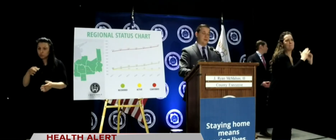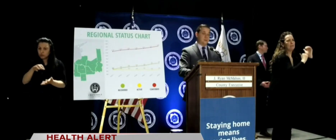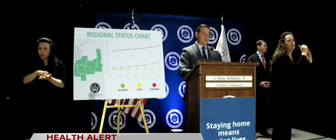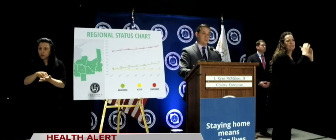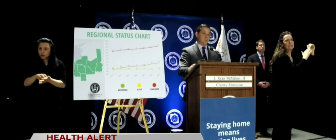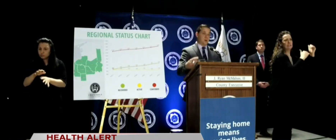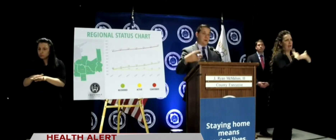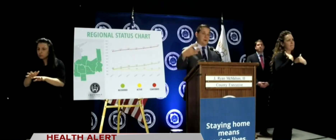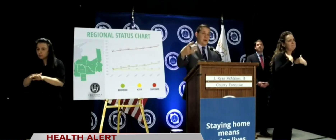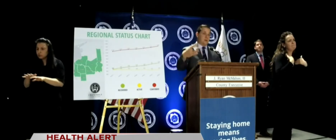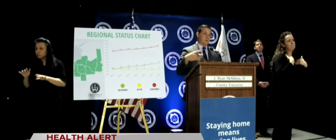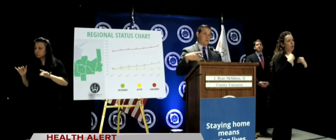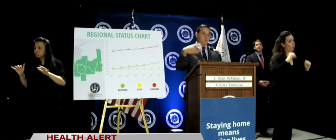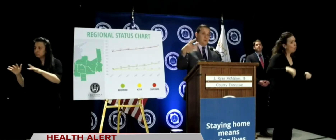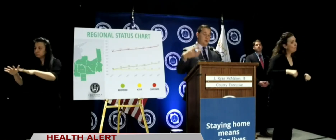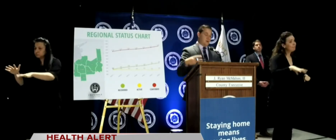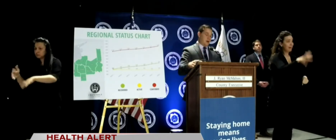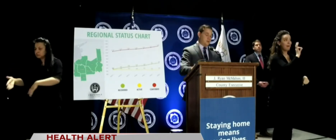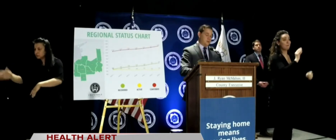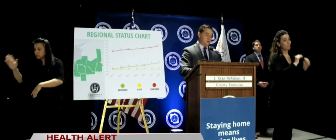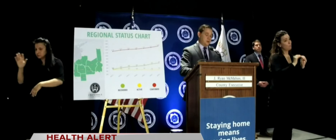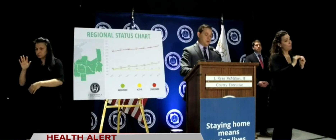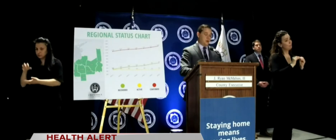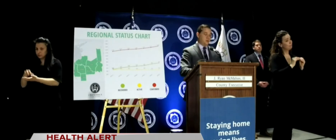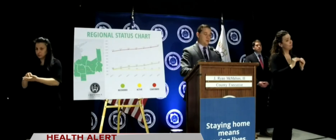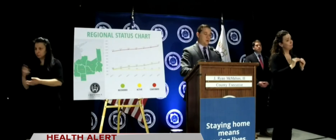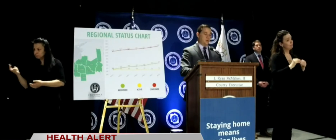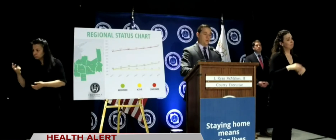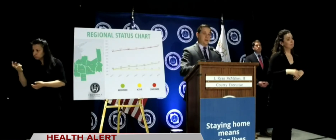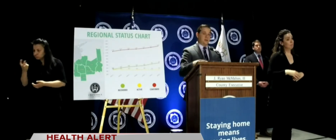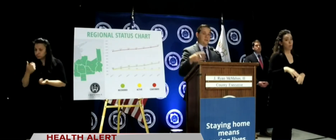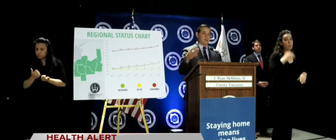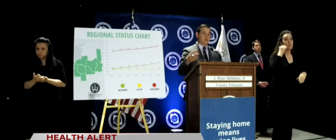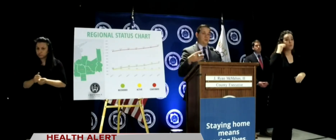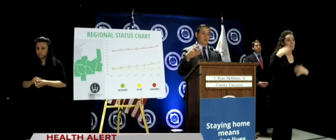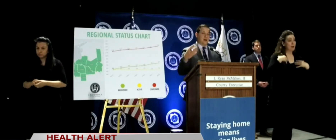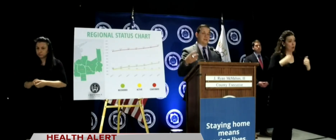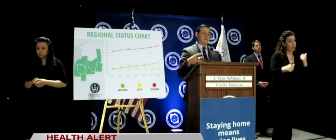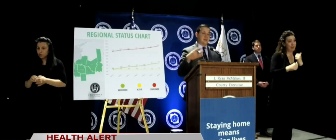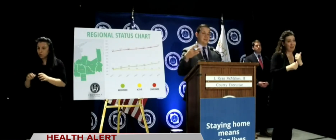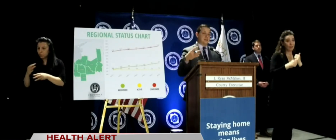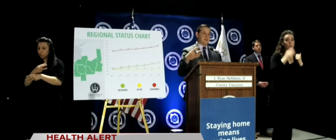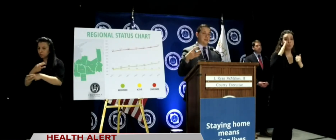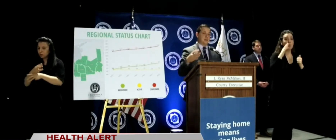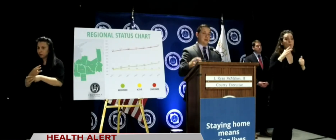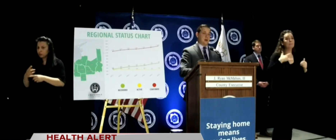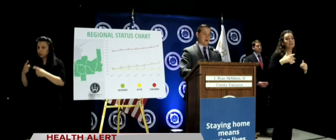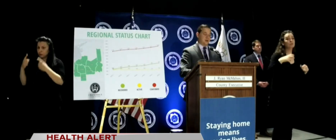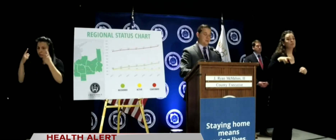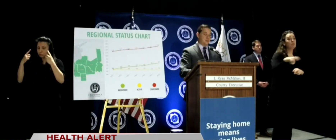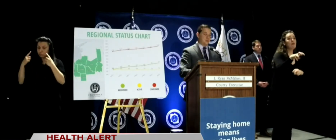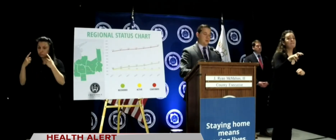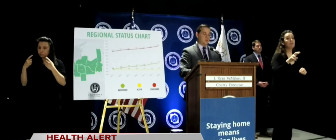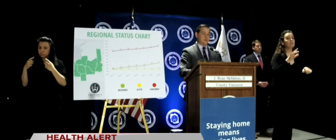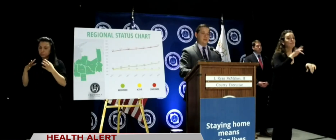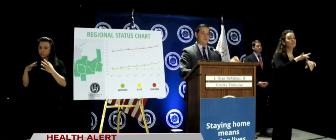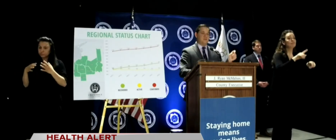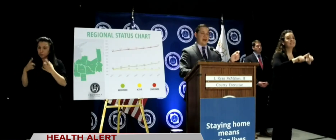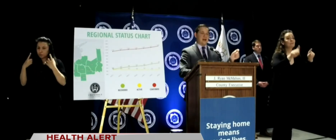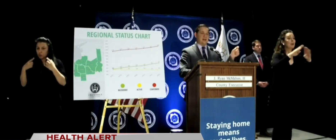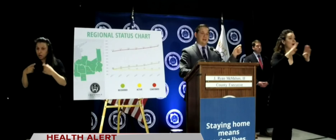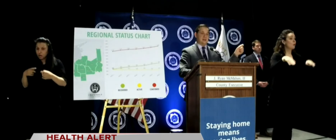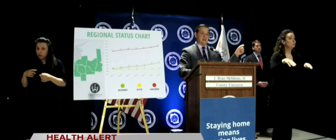health aides who are in and out of housing. So we're going to continue to do proactive testing so that we